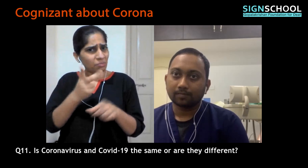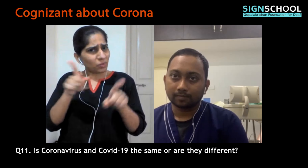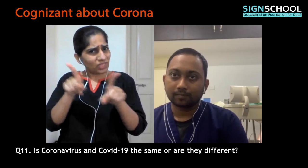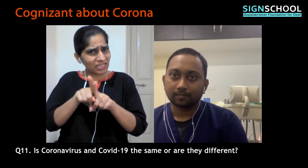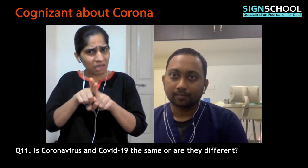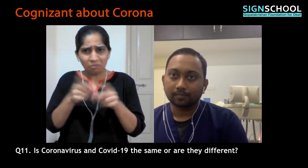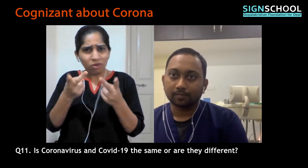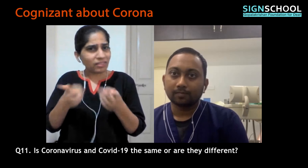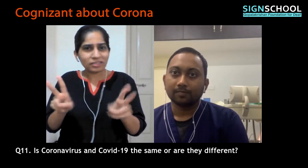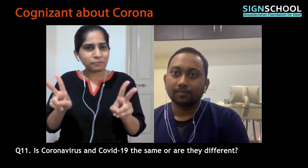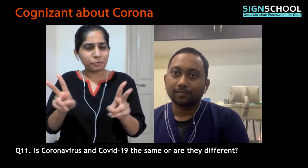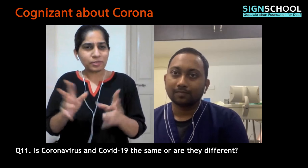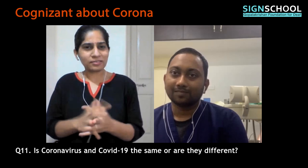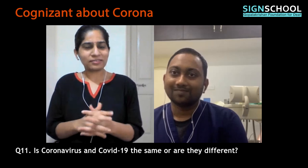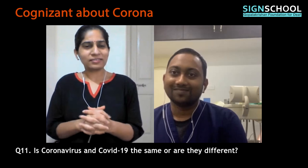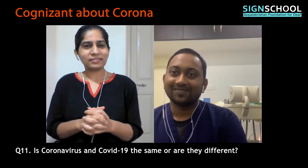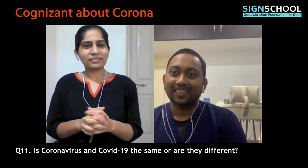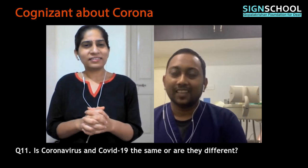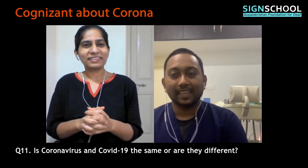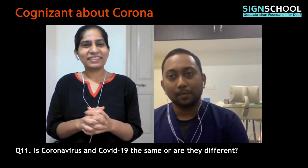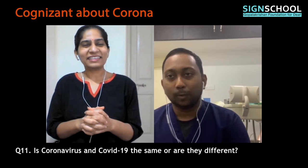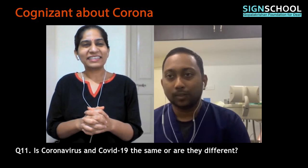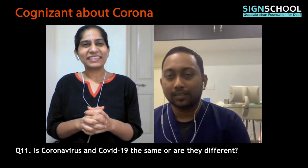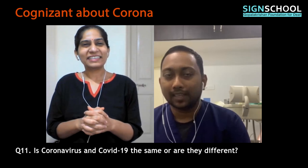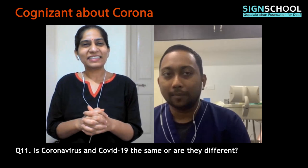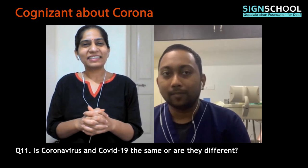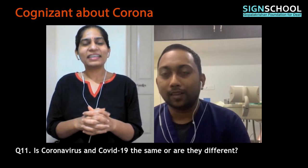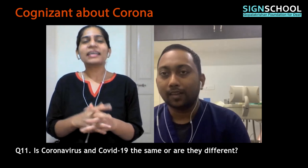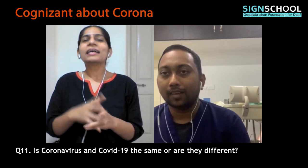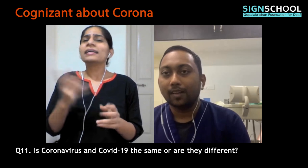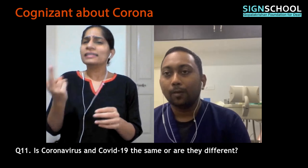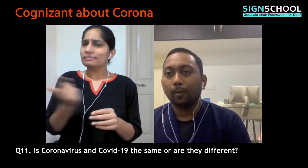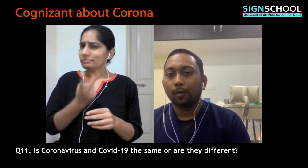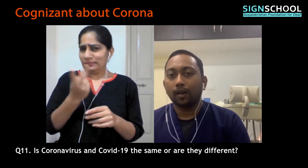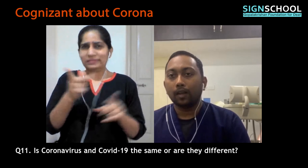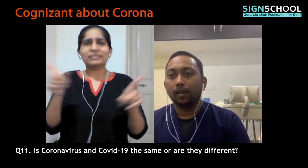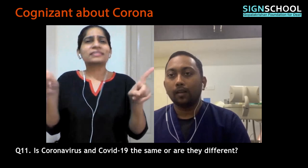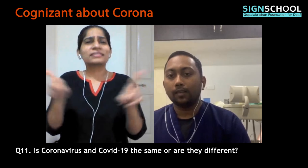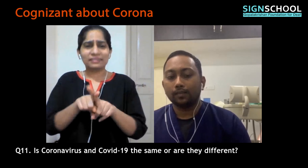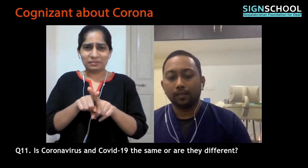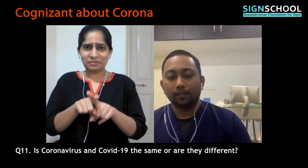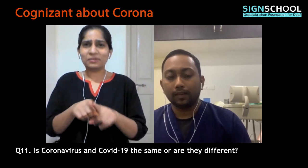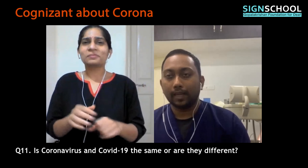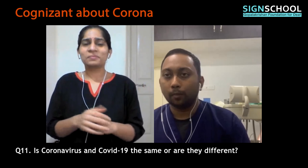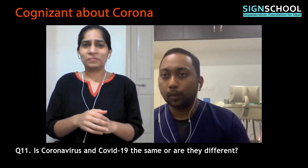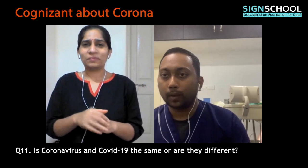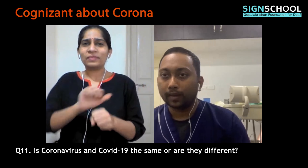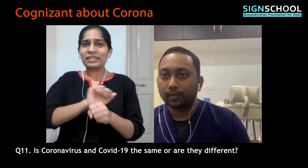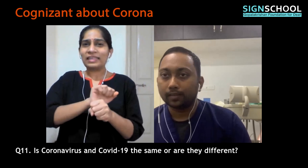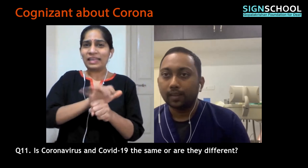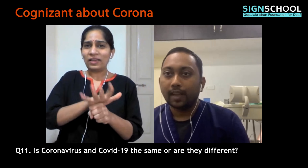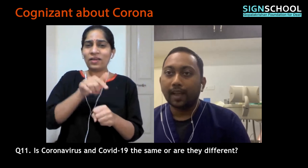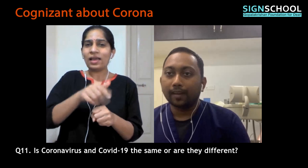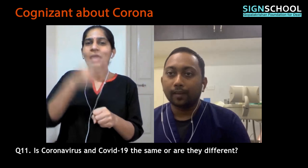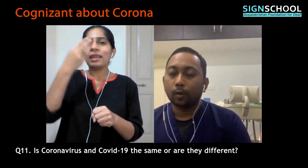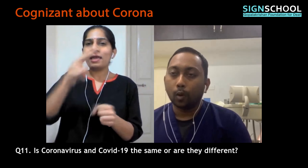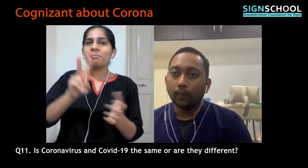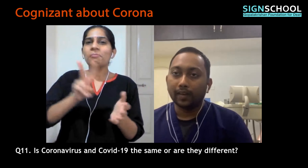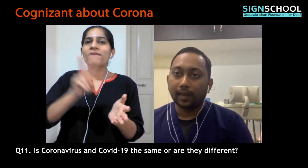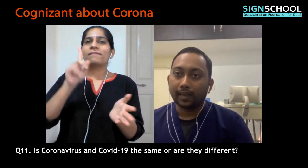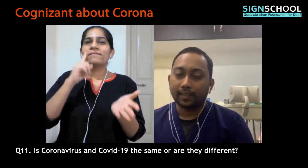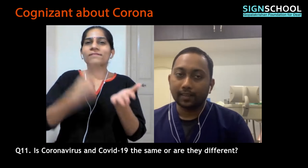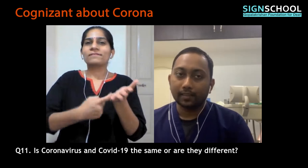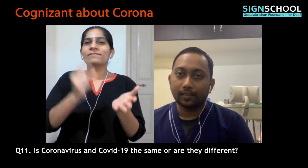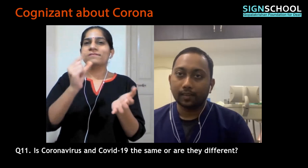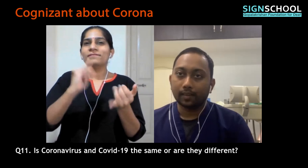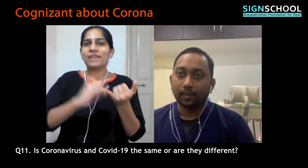COVID-19, are they both the same or are they different? They are both the same. Corona is the name of the virus, and